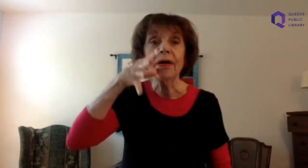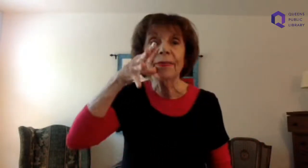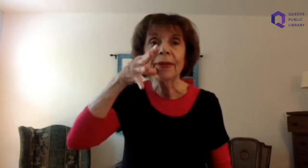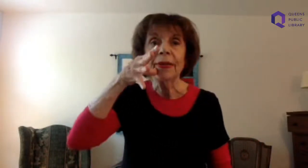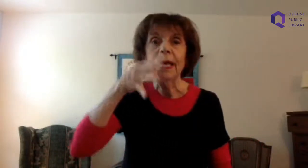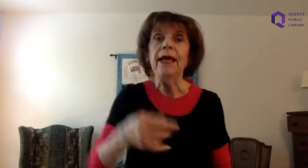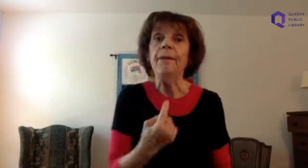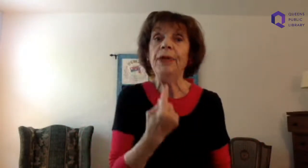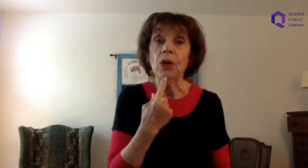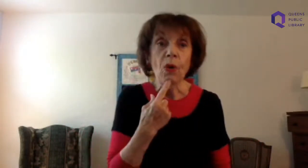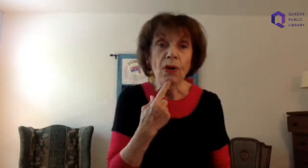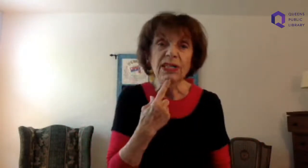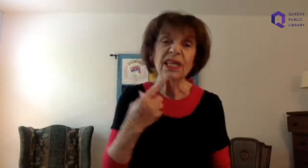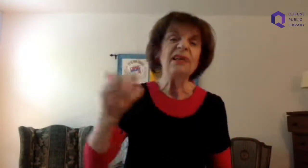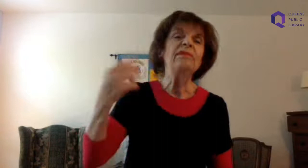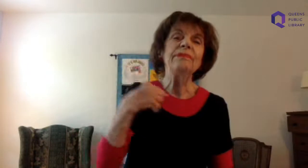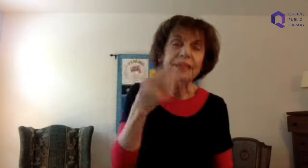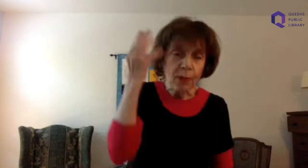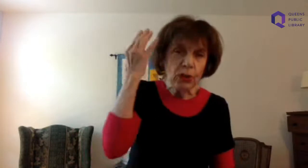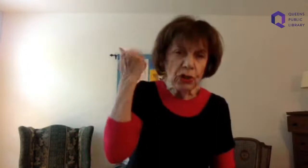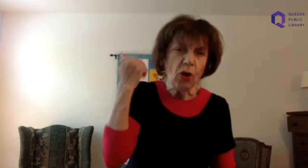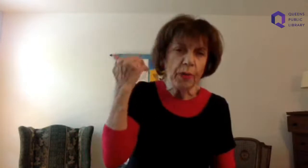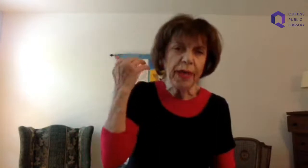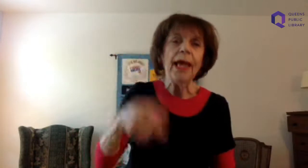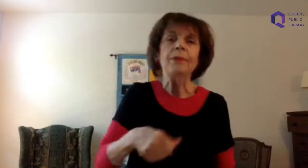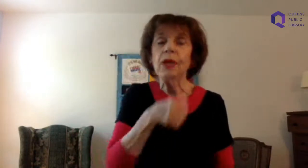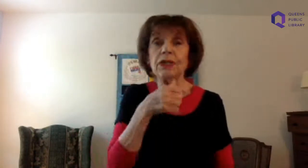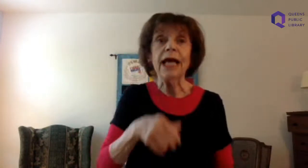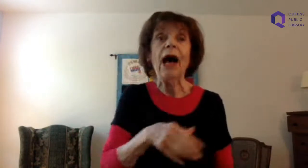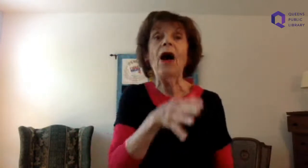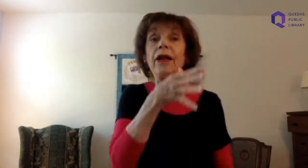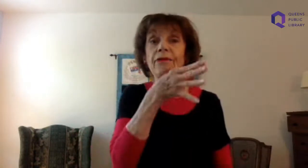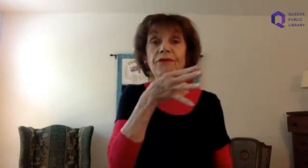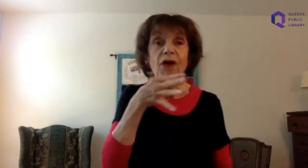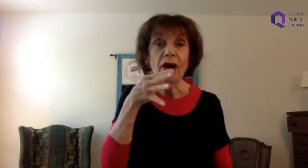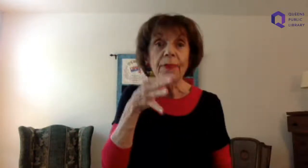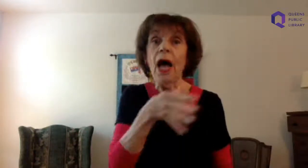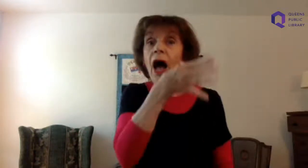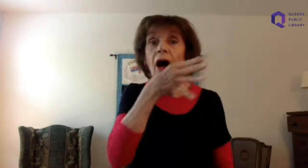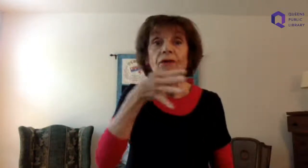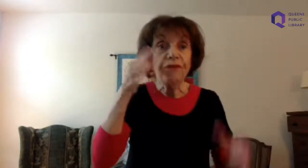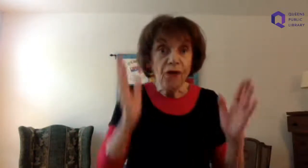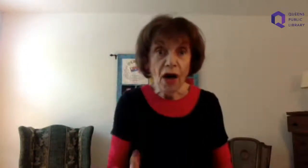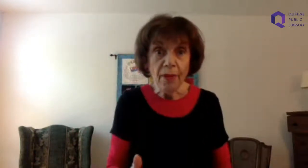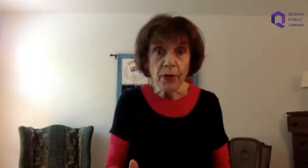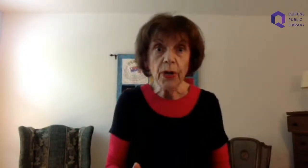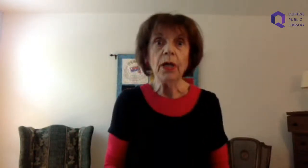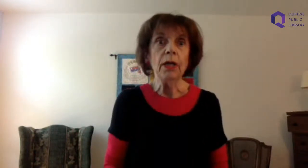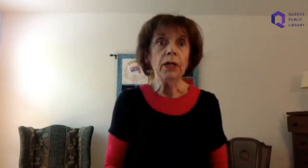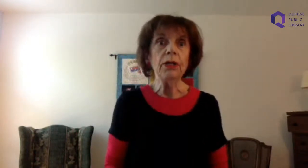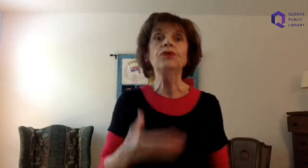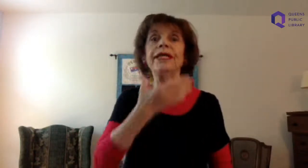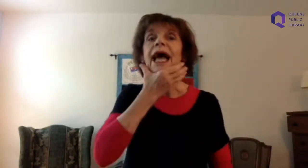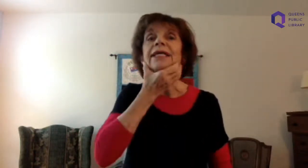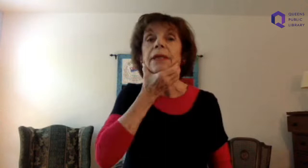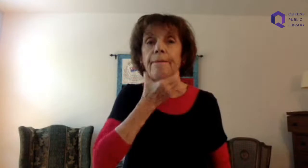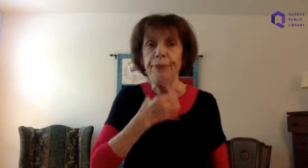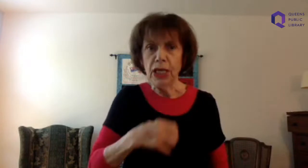farm. Because someone told me, because on a farm, a farmer usually has a